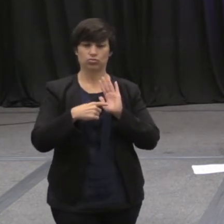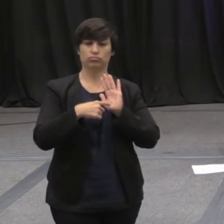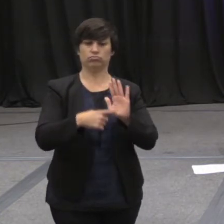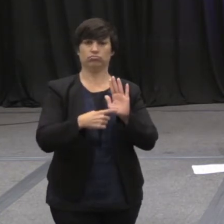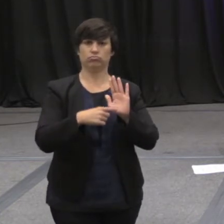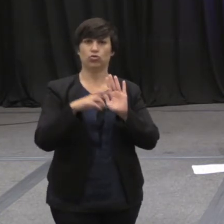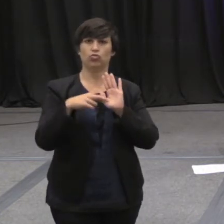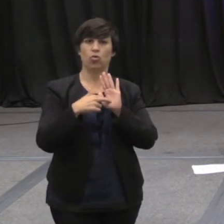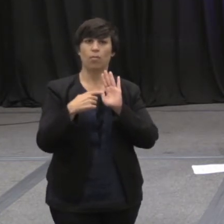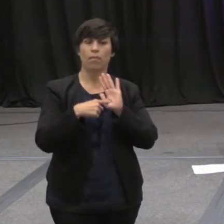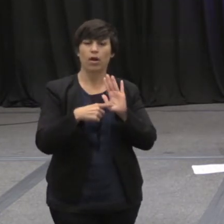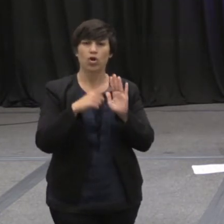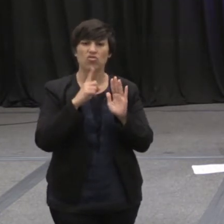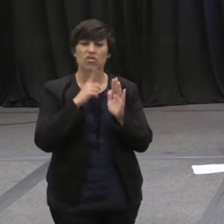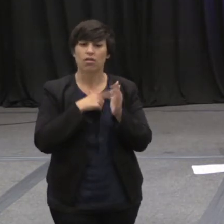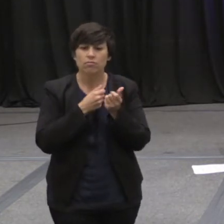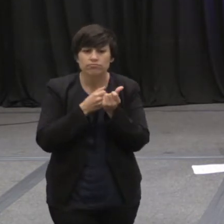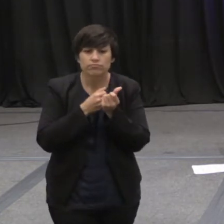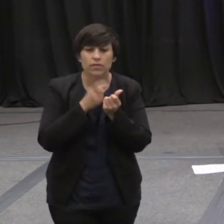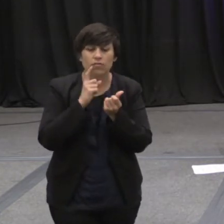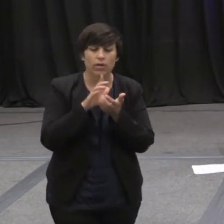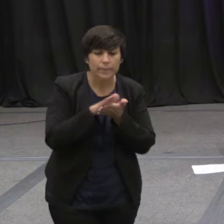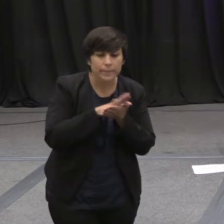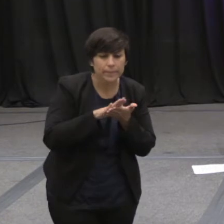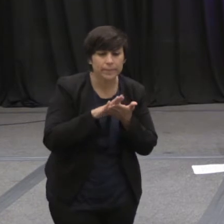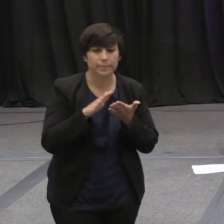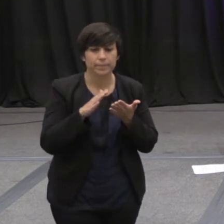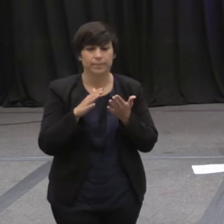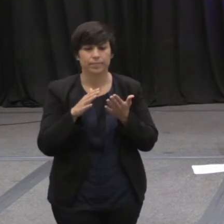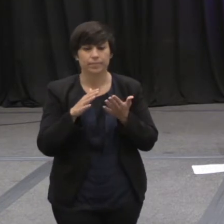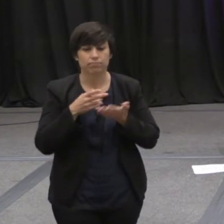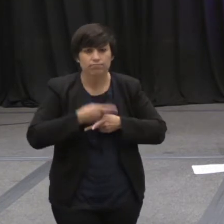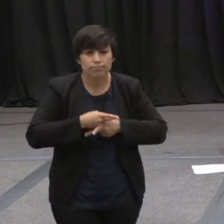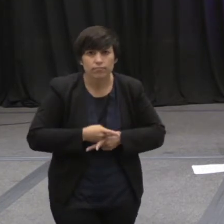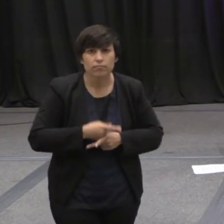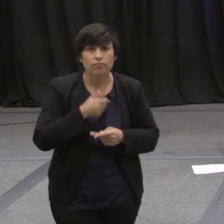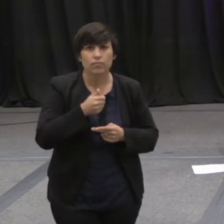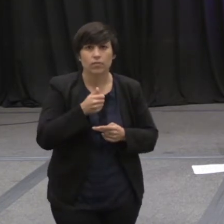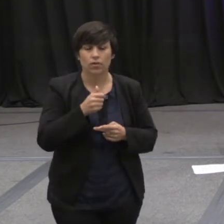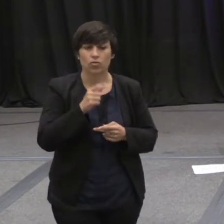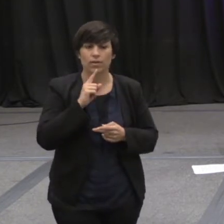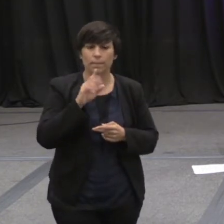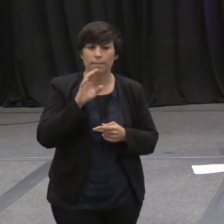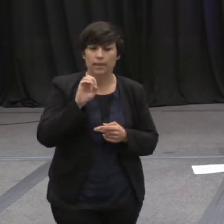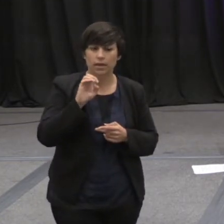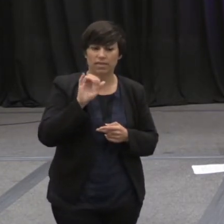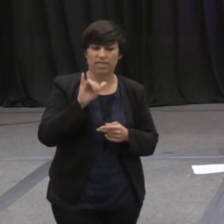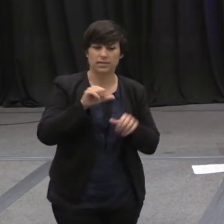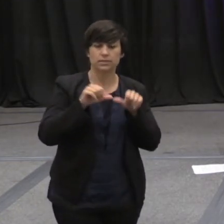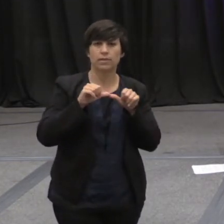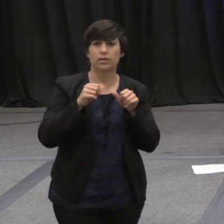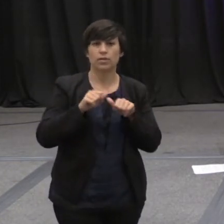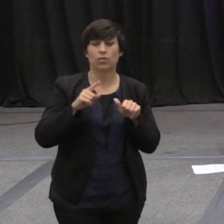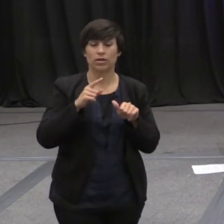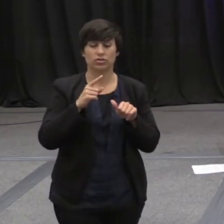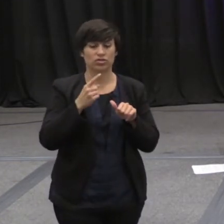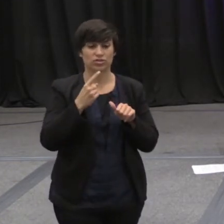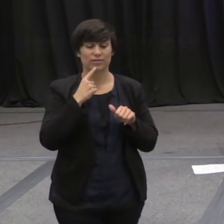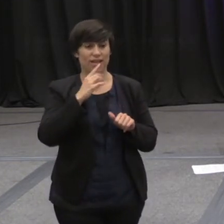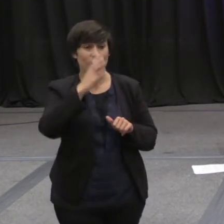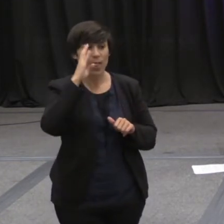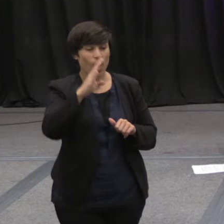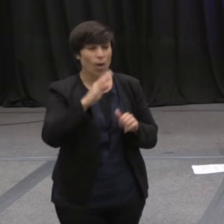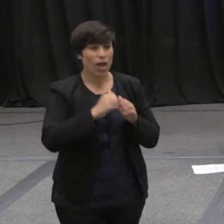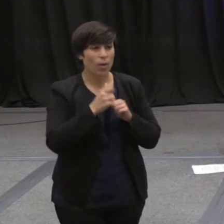for hygiene and grooming and manners, be interested in sharing sexual space with anybody once. Just to say, hi, how are